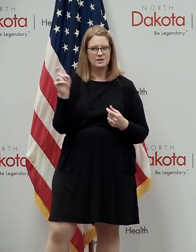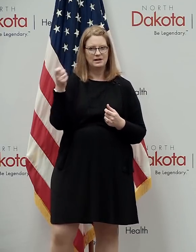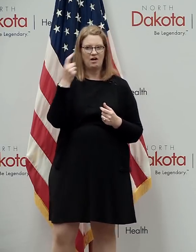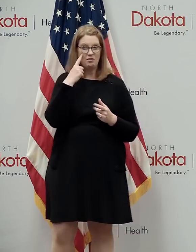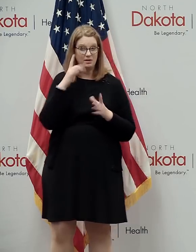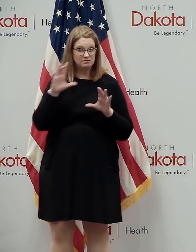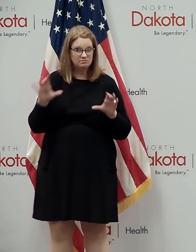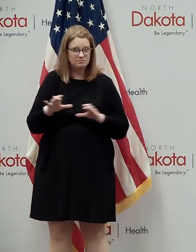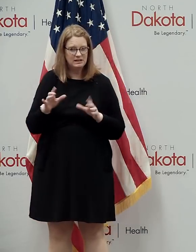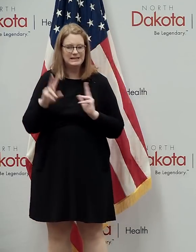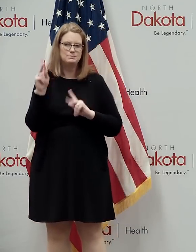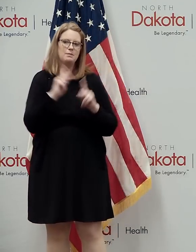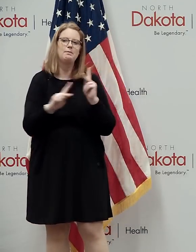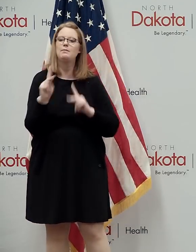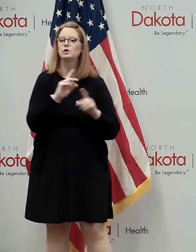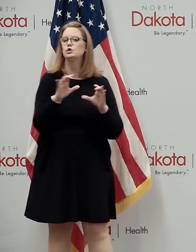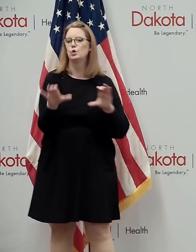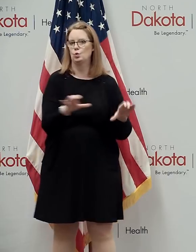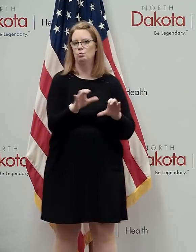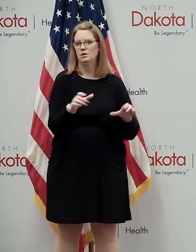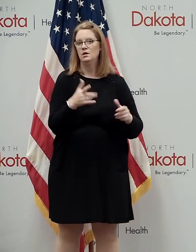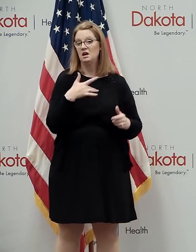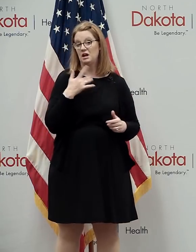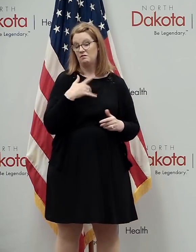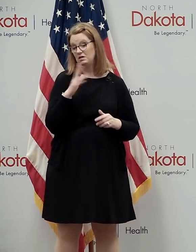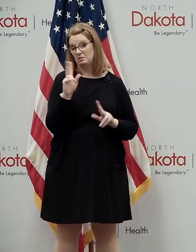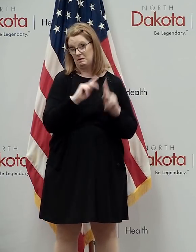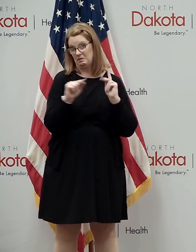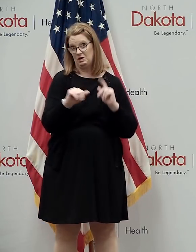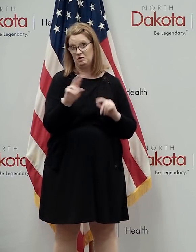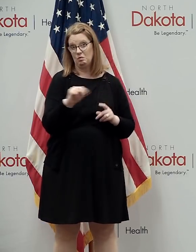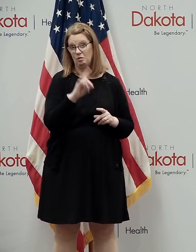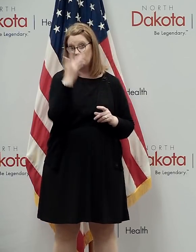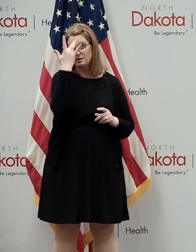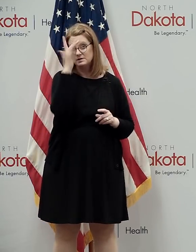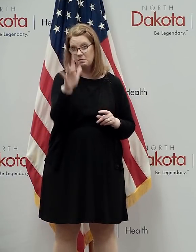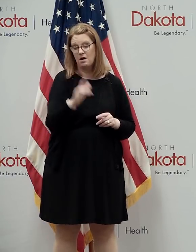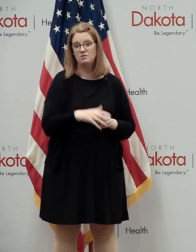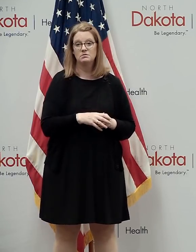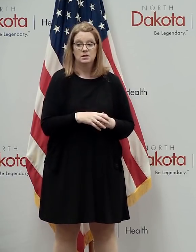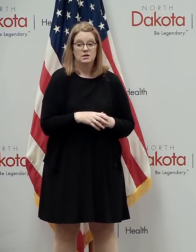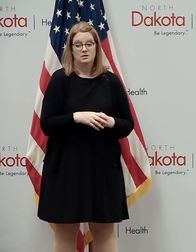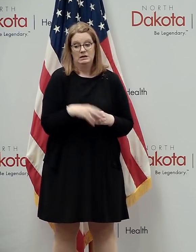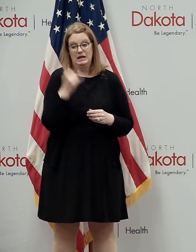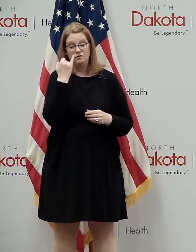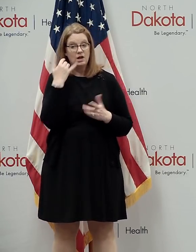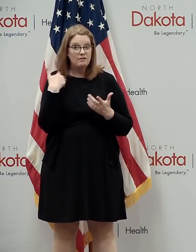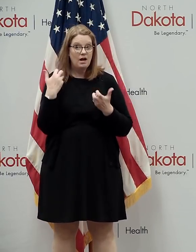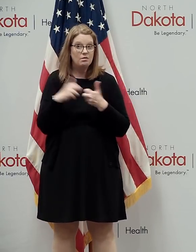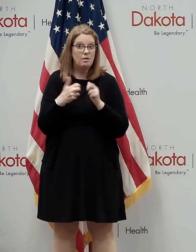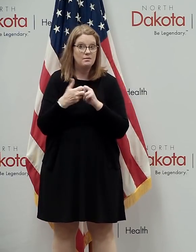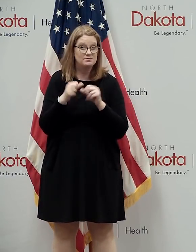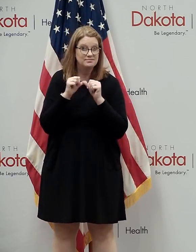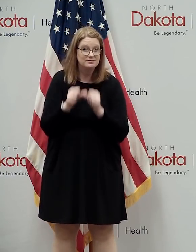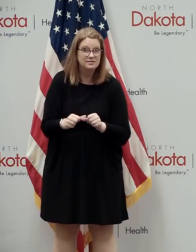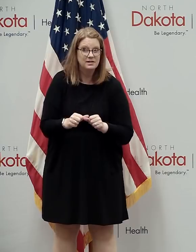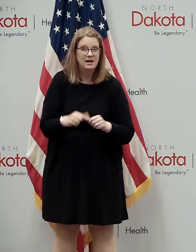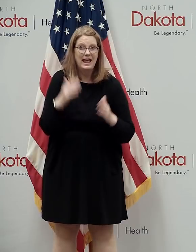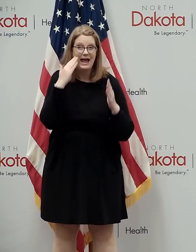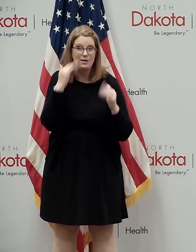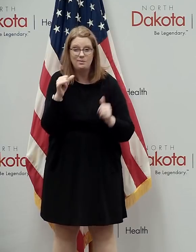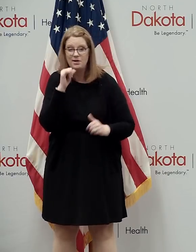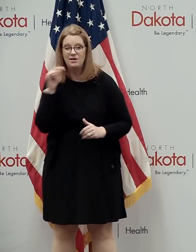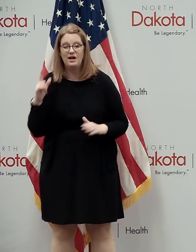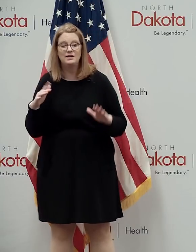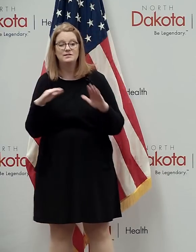people do. And I trust the people in North Dakota are smart. And if someone has got a vulnerable health situation, I trust they're not going to put themselves in a situation